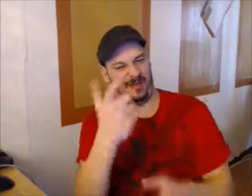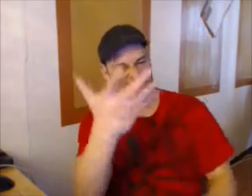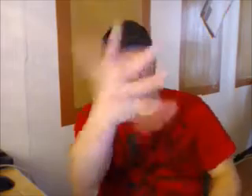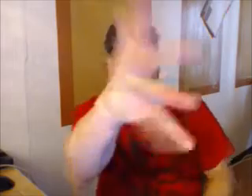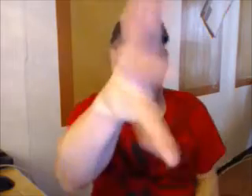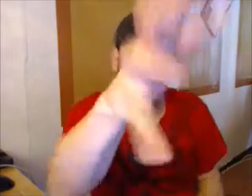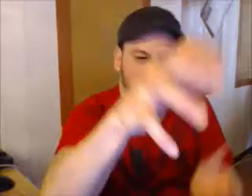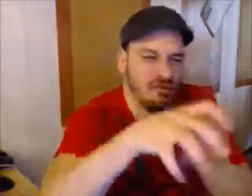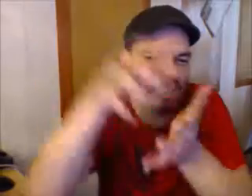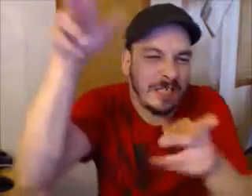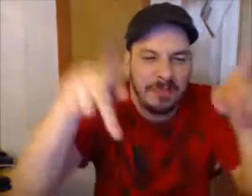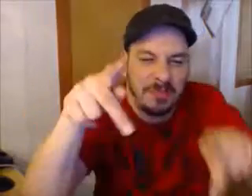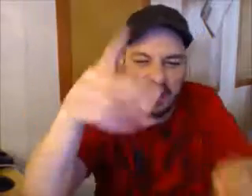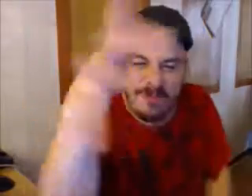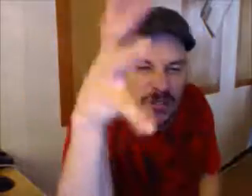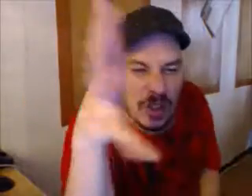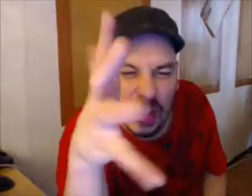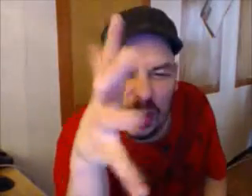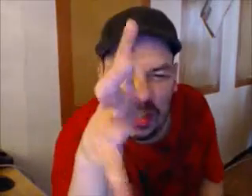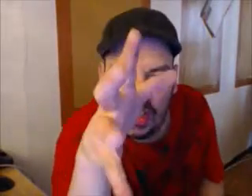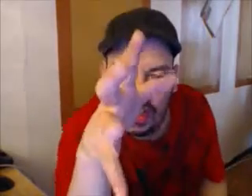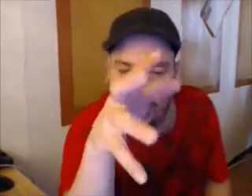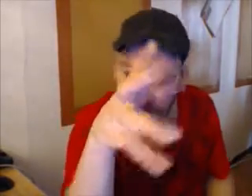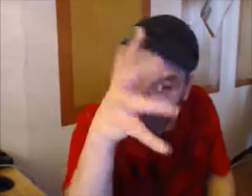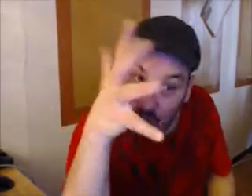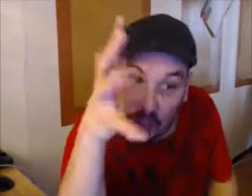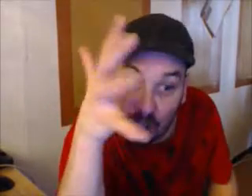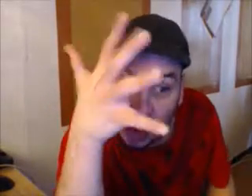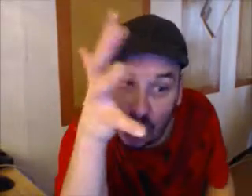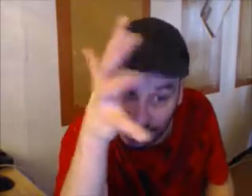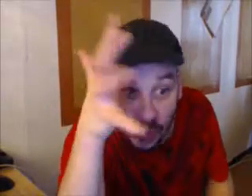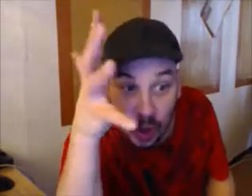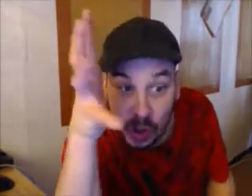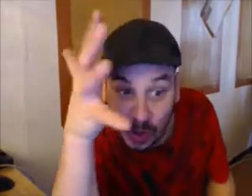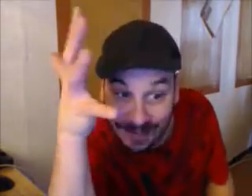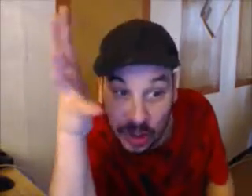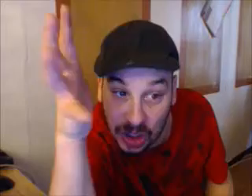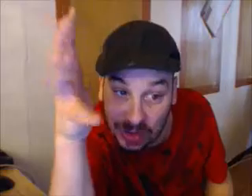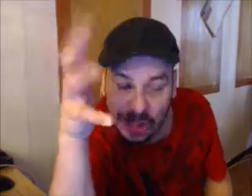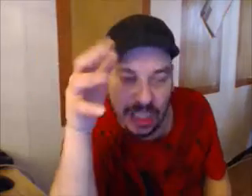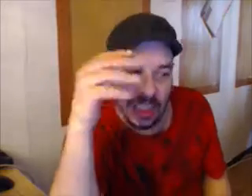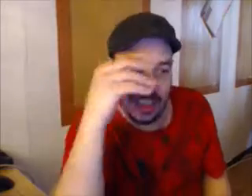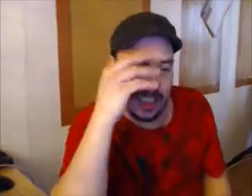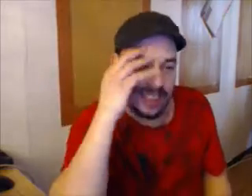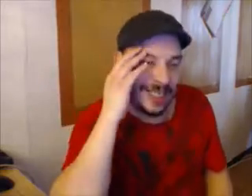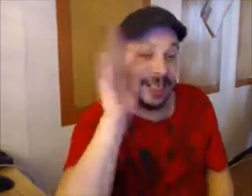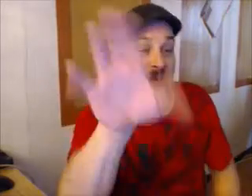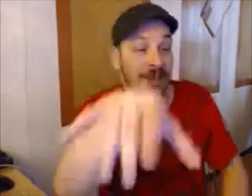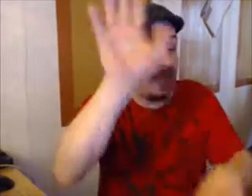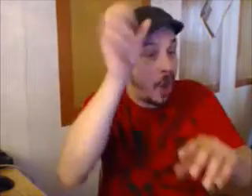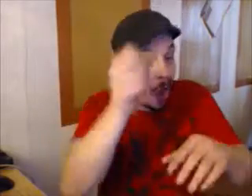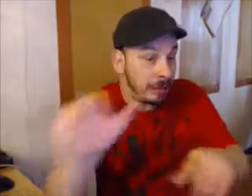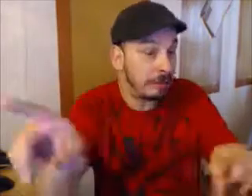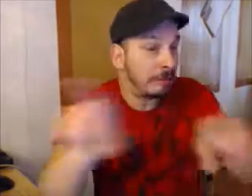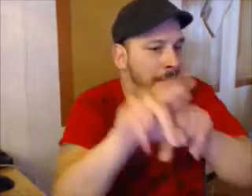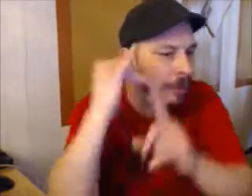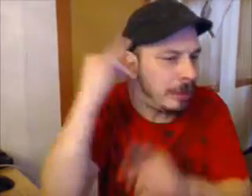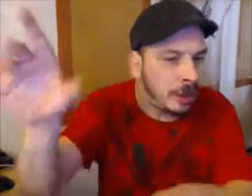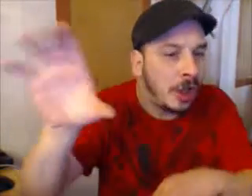have identified the tax revenue that we're willing to discuss. And now it's time to talk about reductions. And that's the prescription